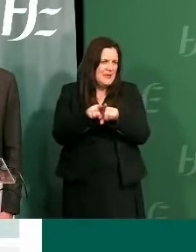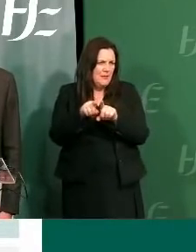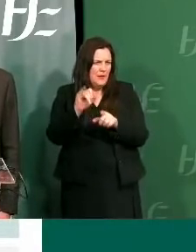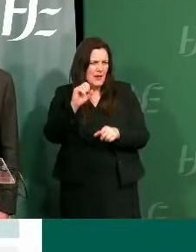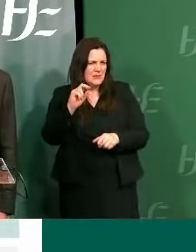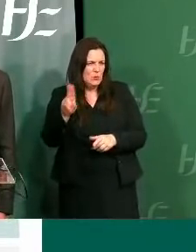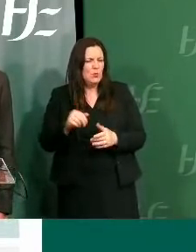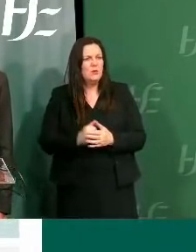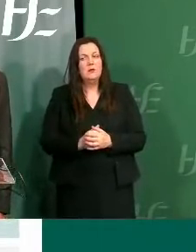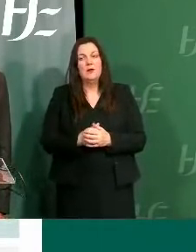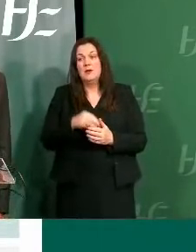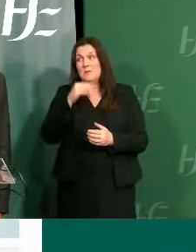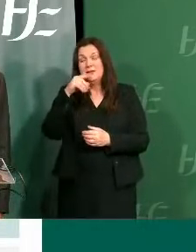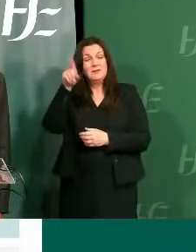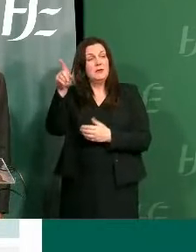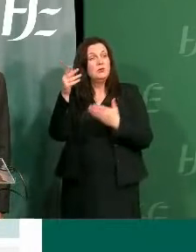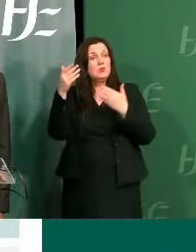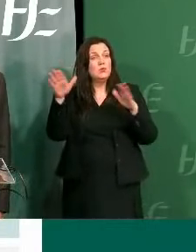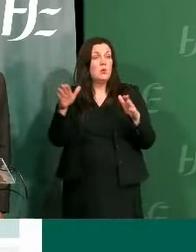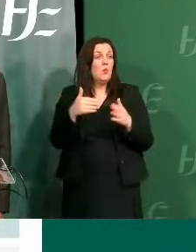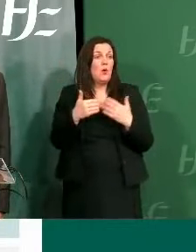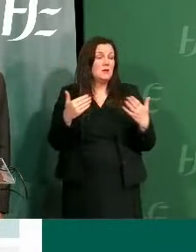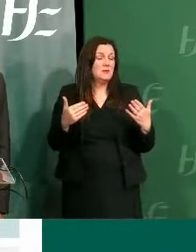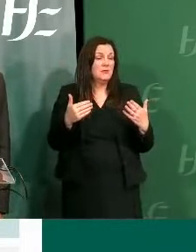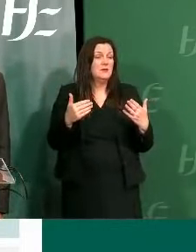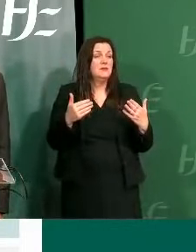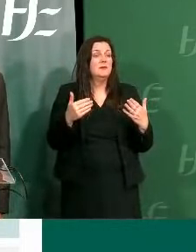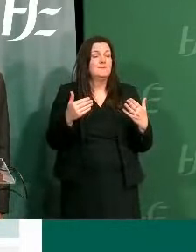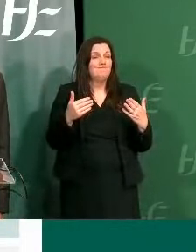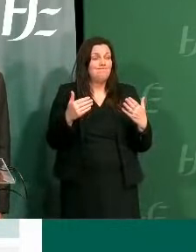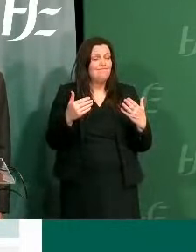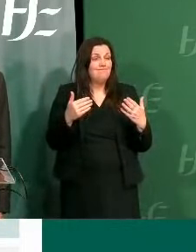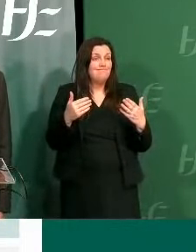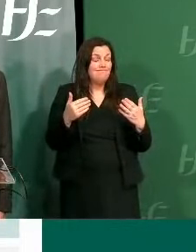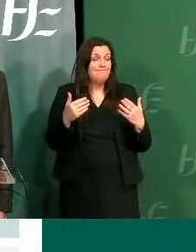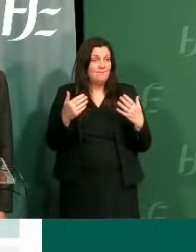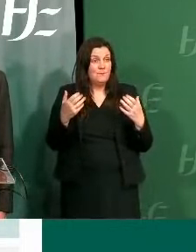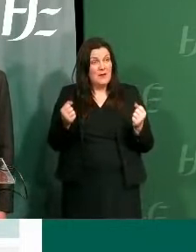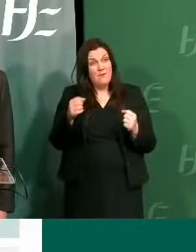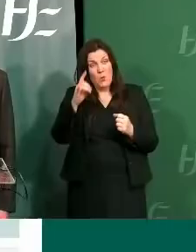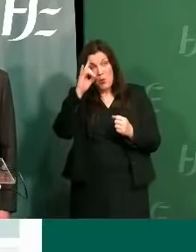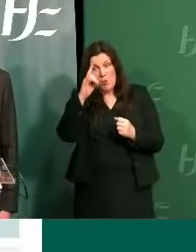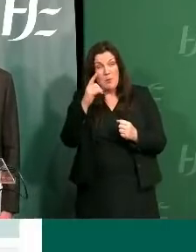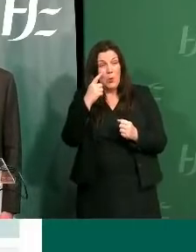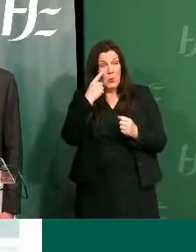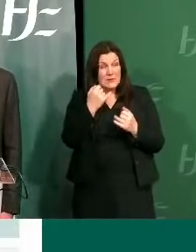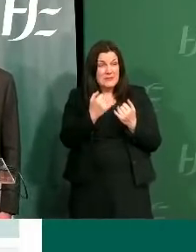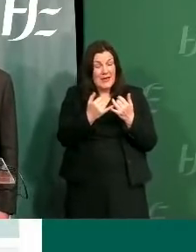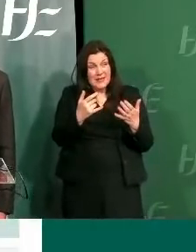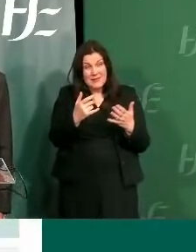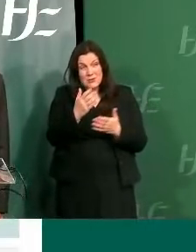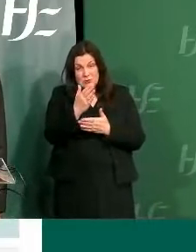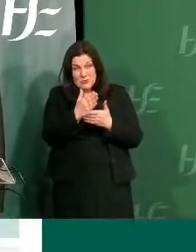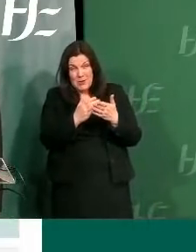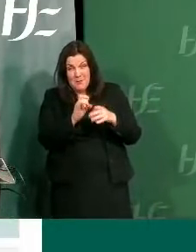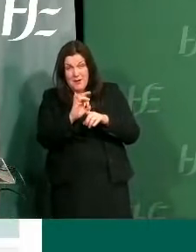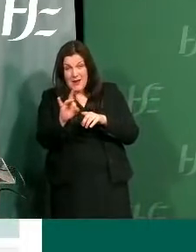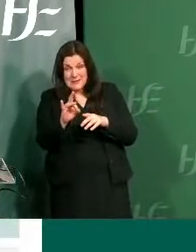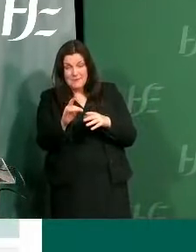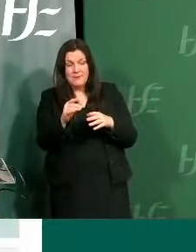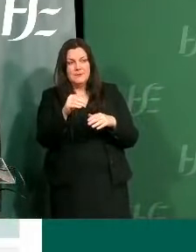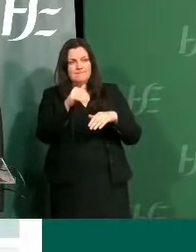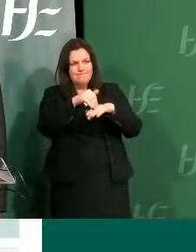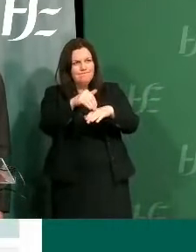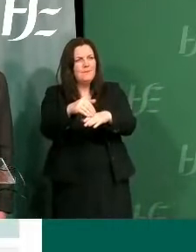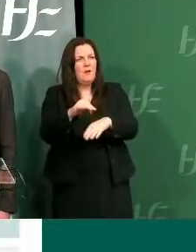This graph illustrates the increasing hopeful signs and shoots of the